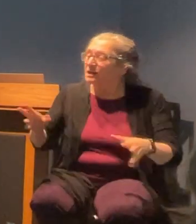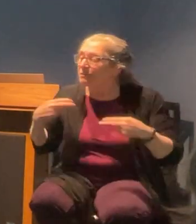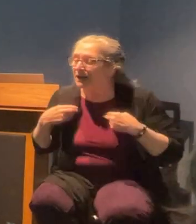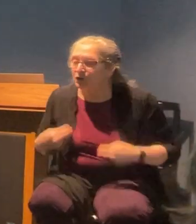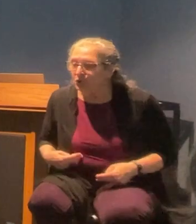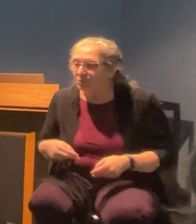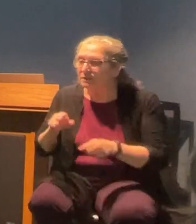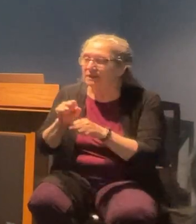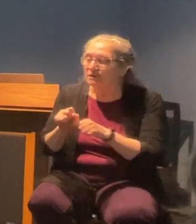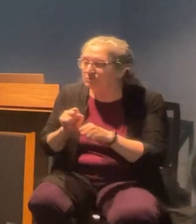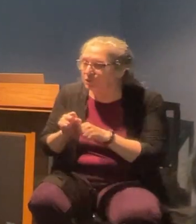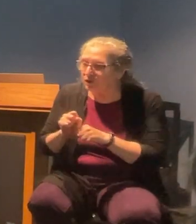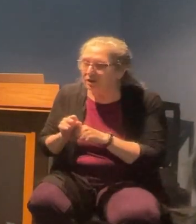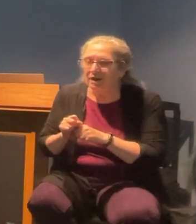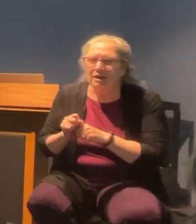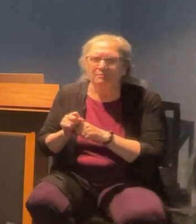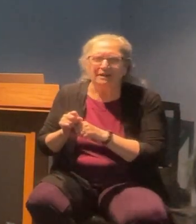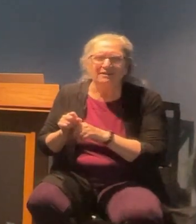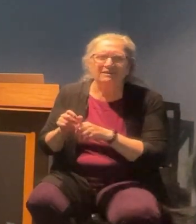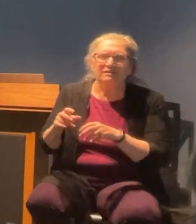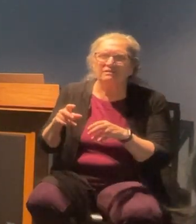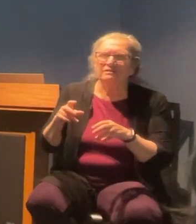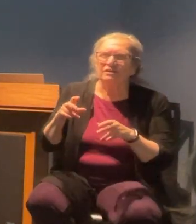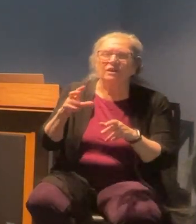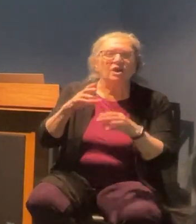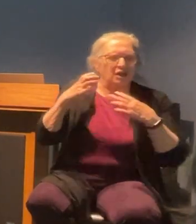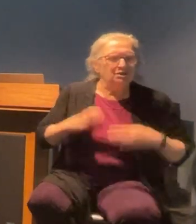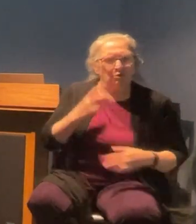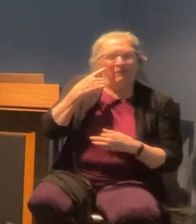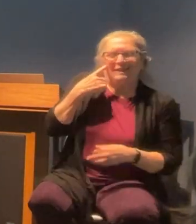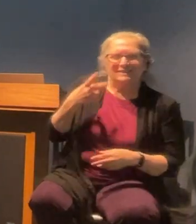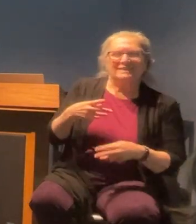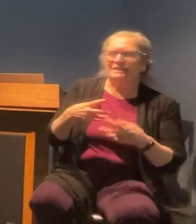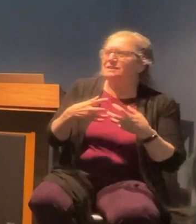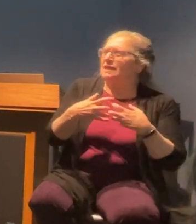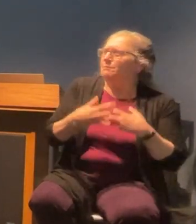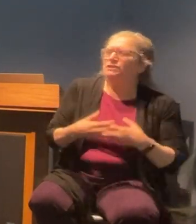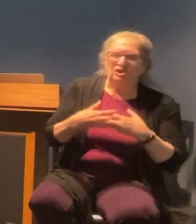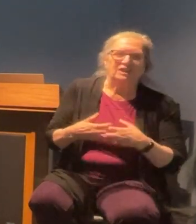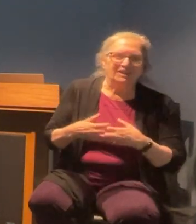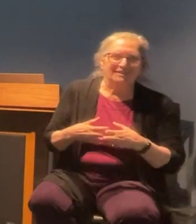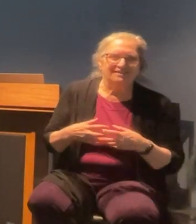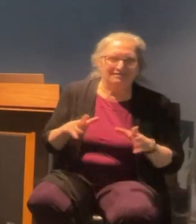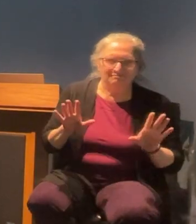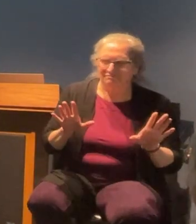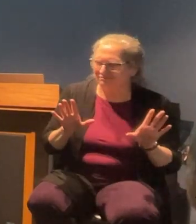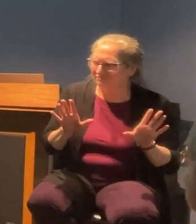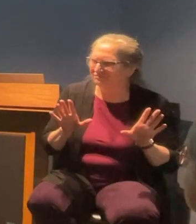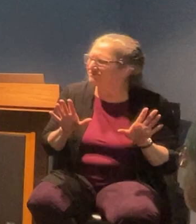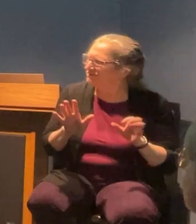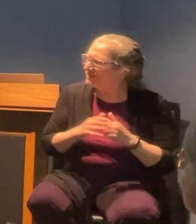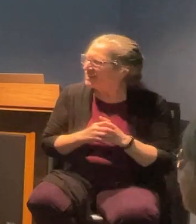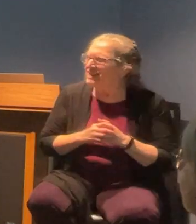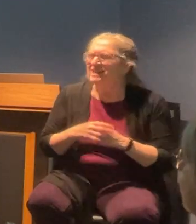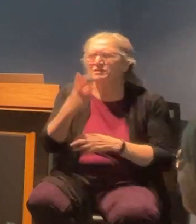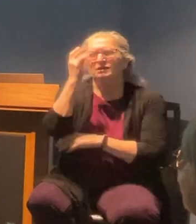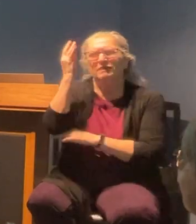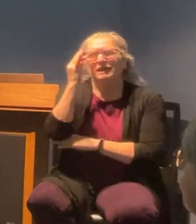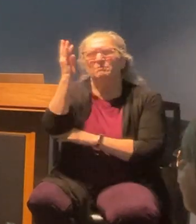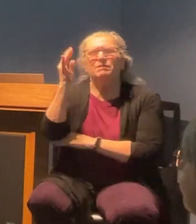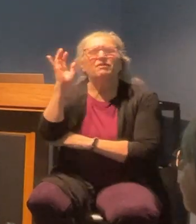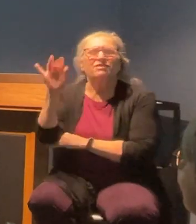by some kind of automatic process. And I was thinking a lot about that, because talking about my